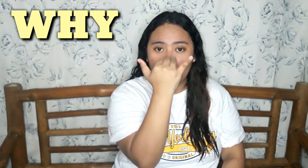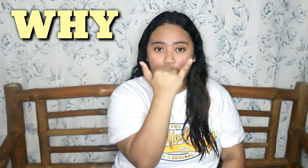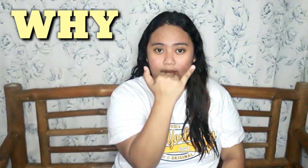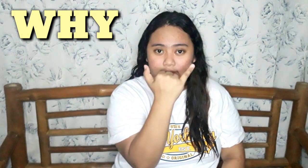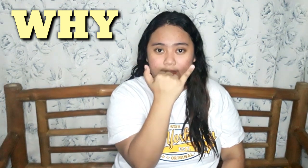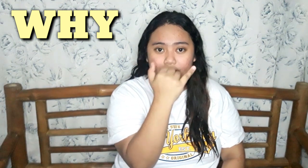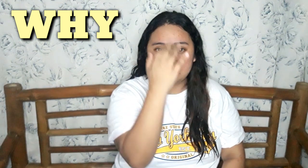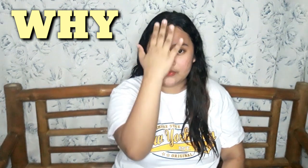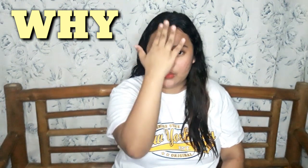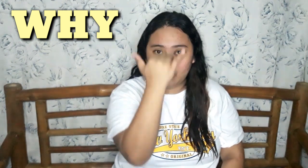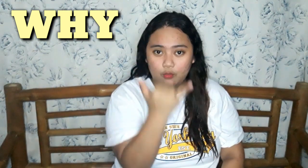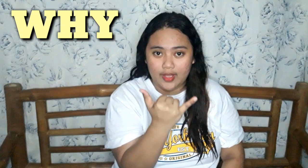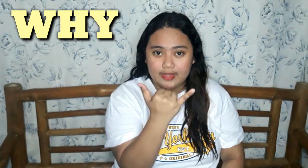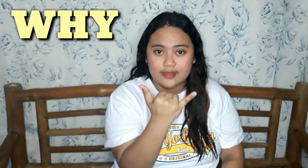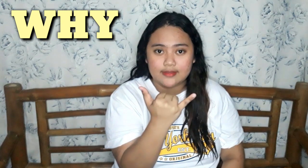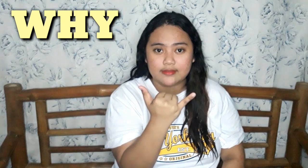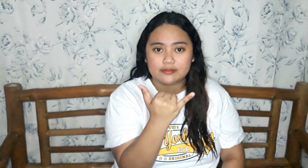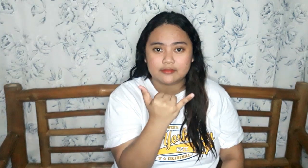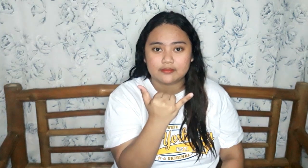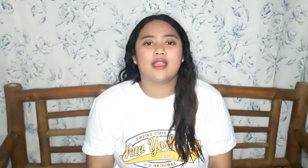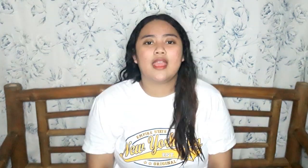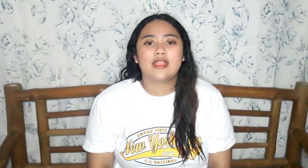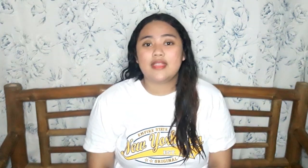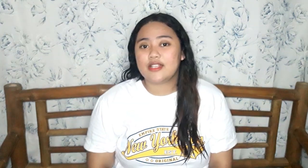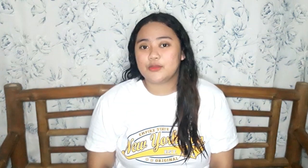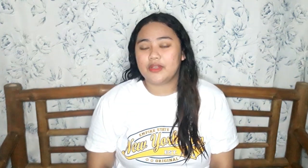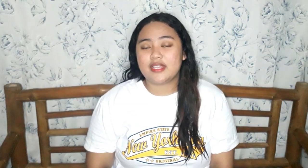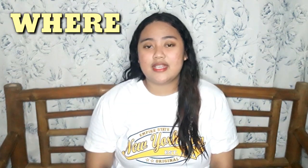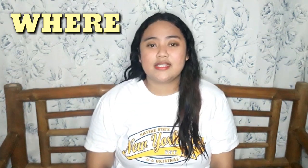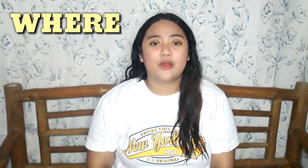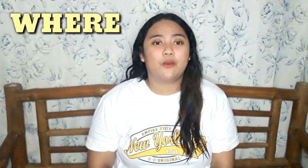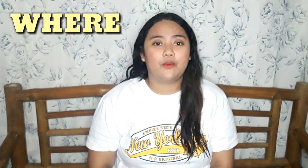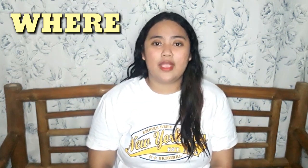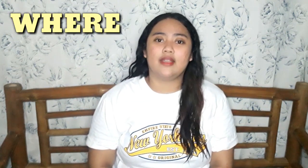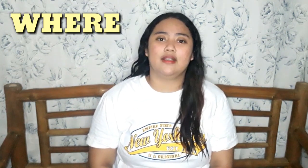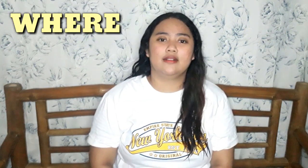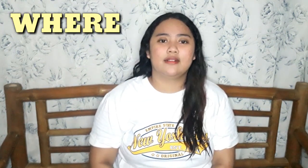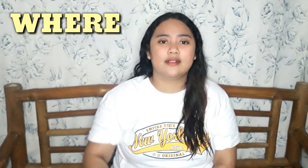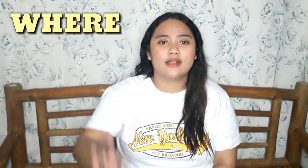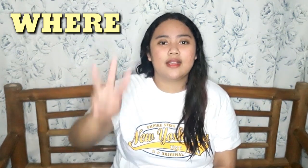Y. Y. Next word is where.